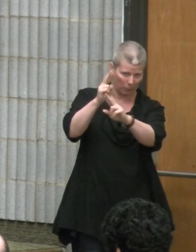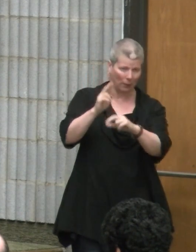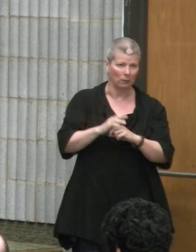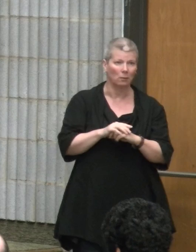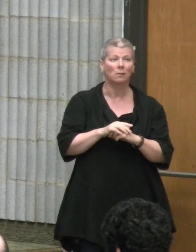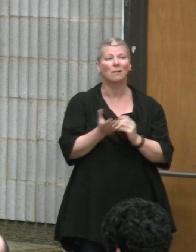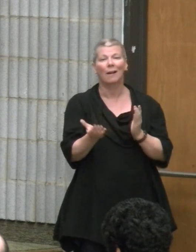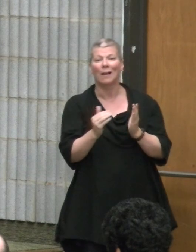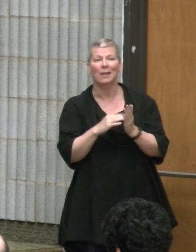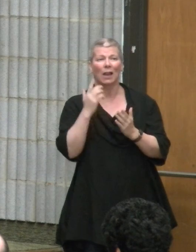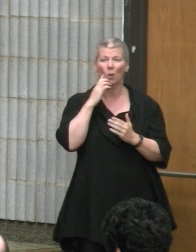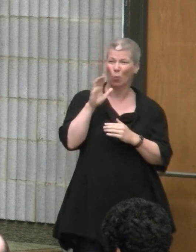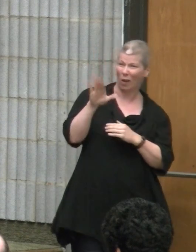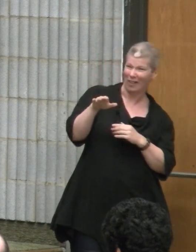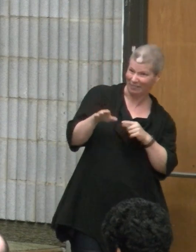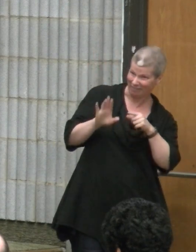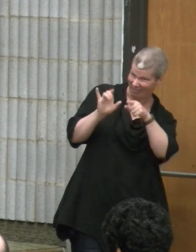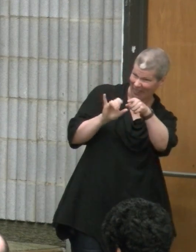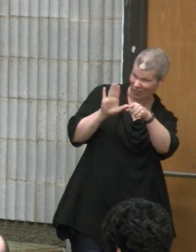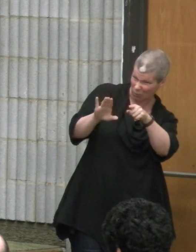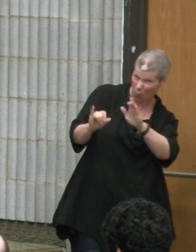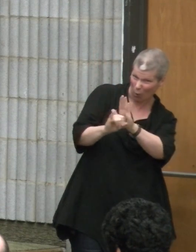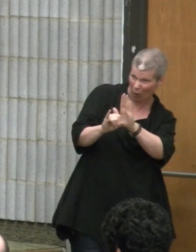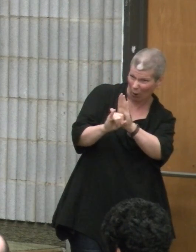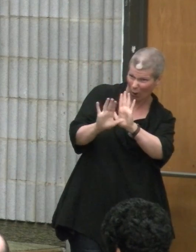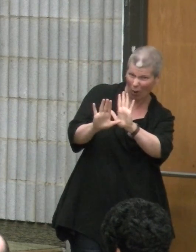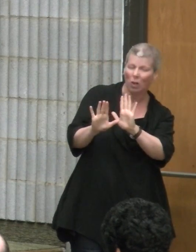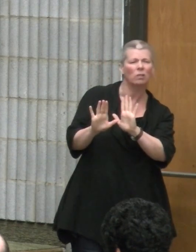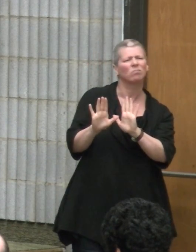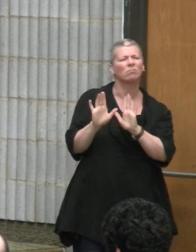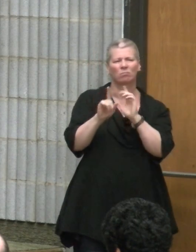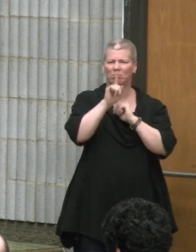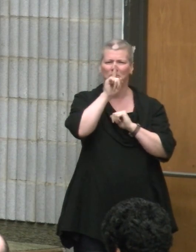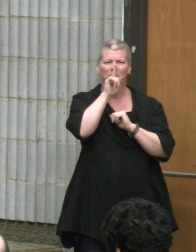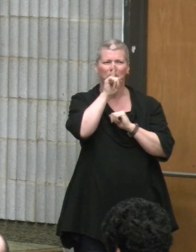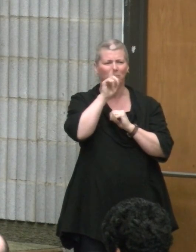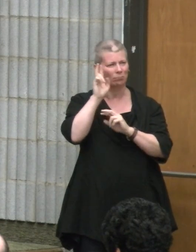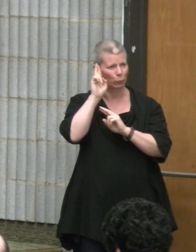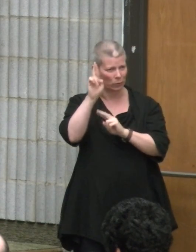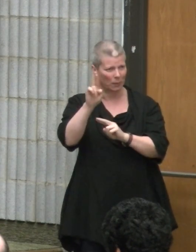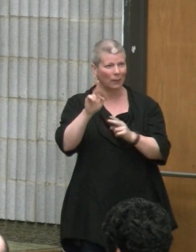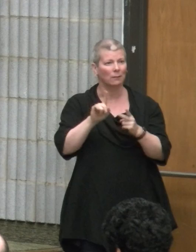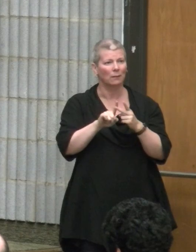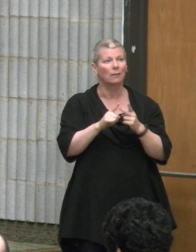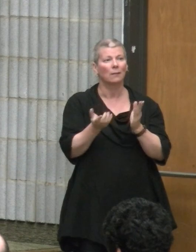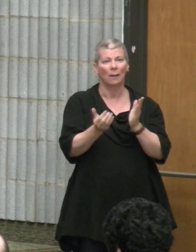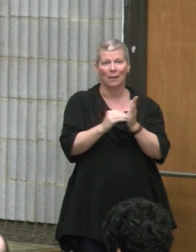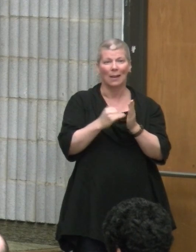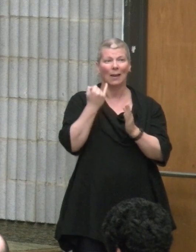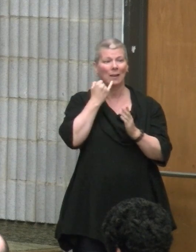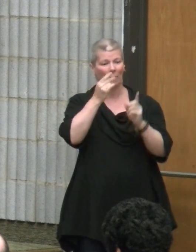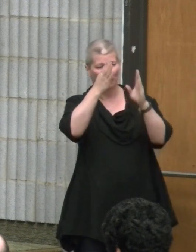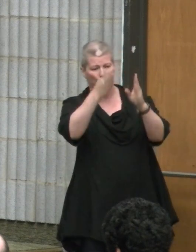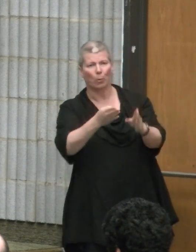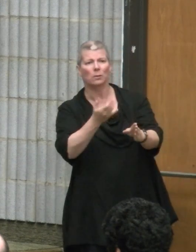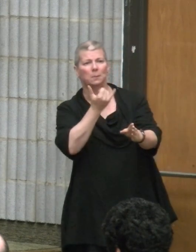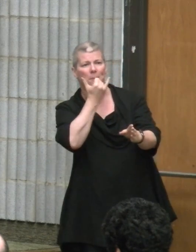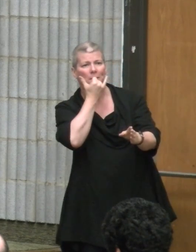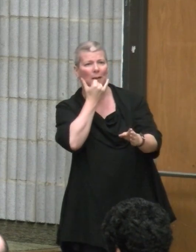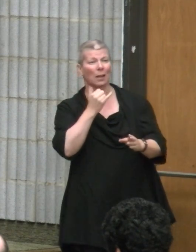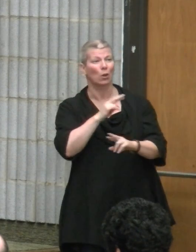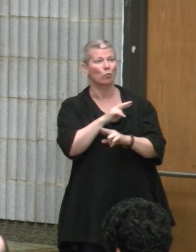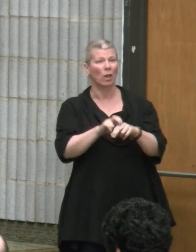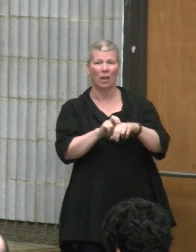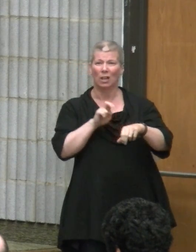calling out to ensure a more positive group atmosphere. Be patient and compassionate in correcting others' mistakes, and in turn, be